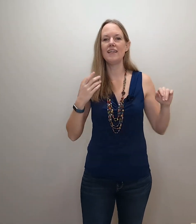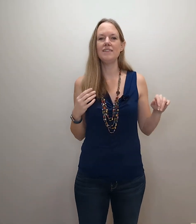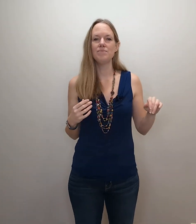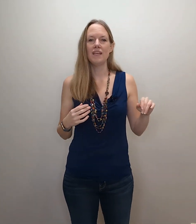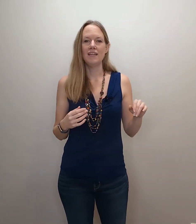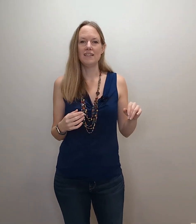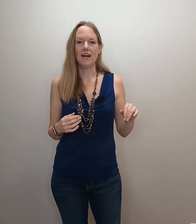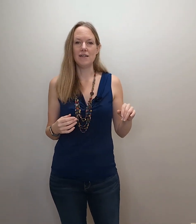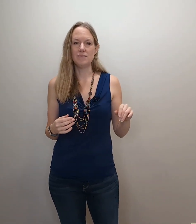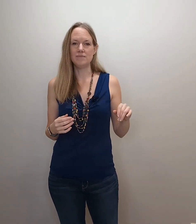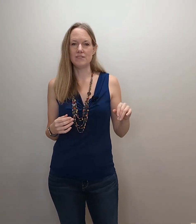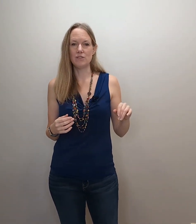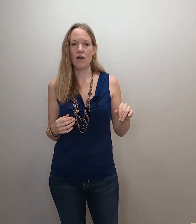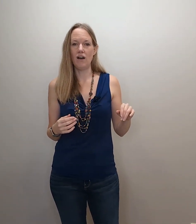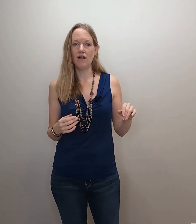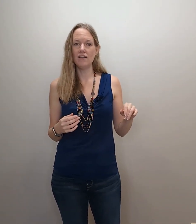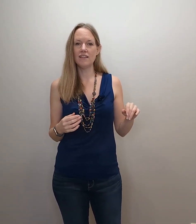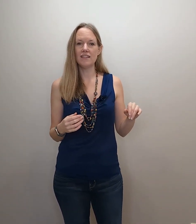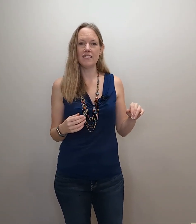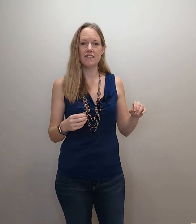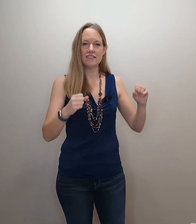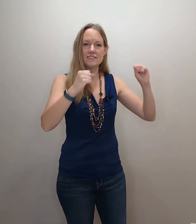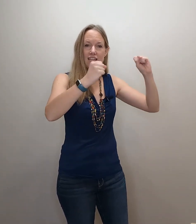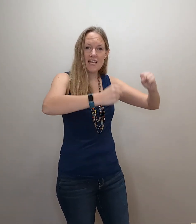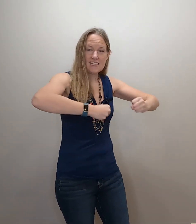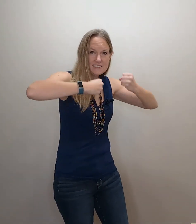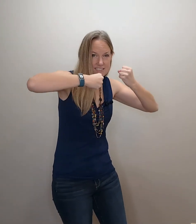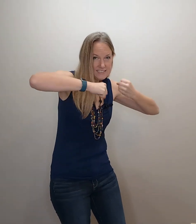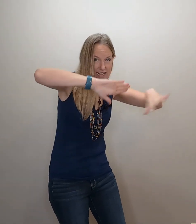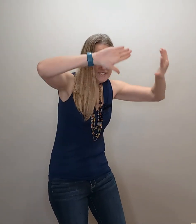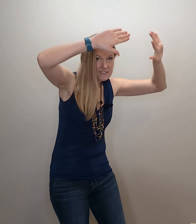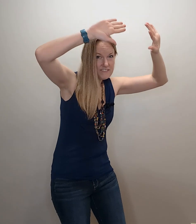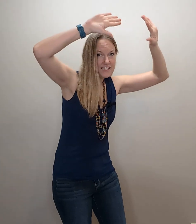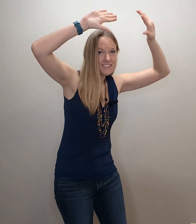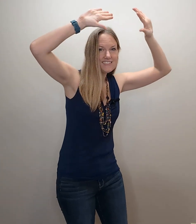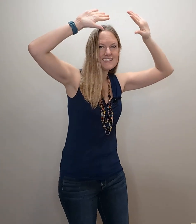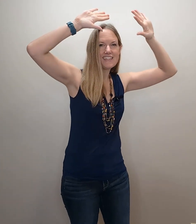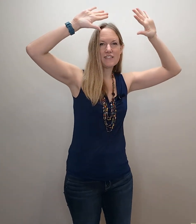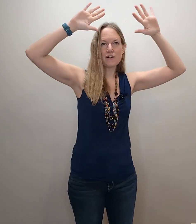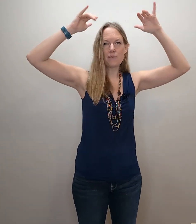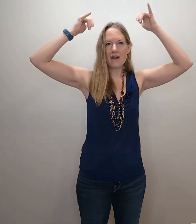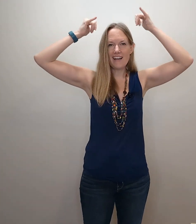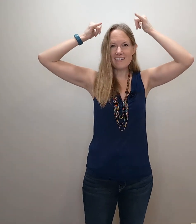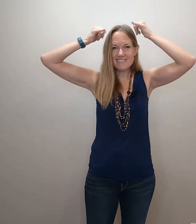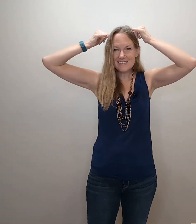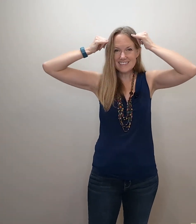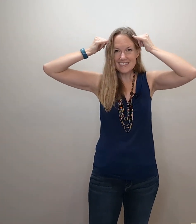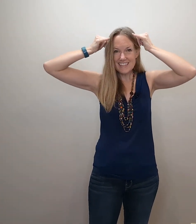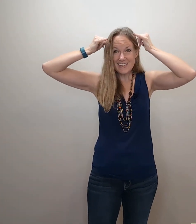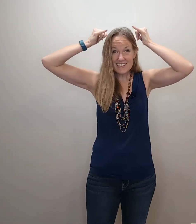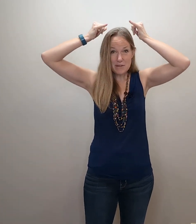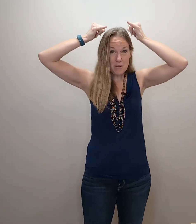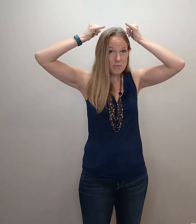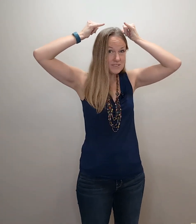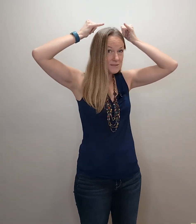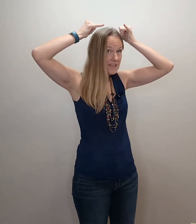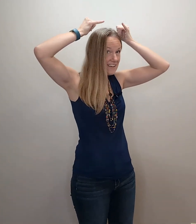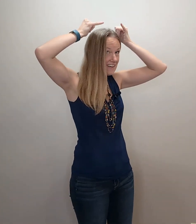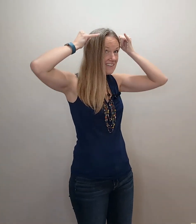Okay? So all the leaders sacrifice their crowns, and you're going to almost make a